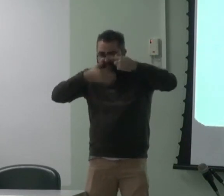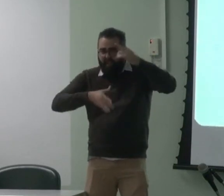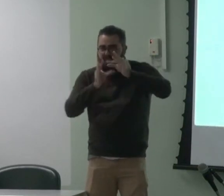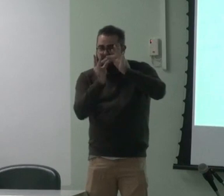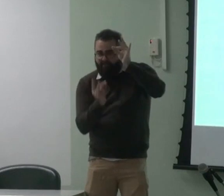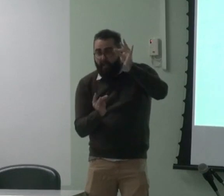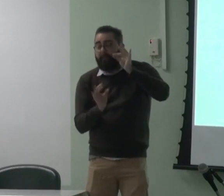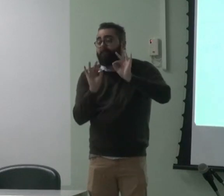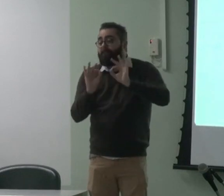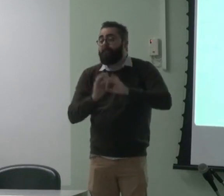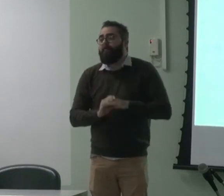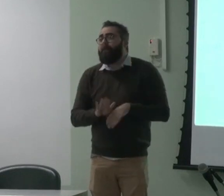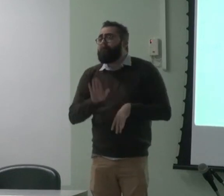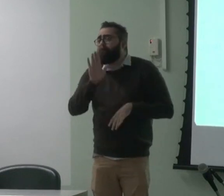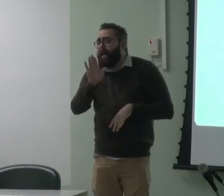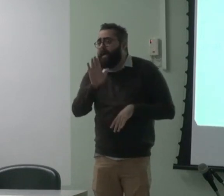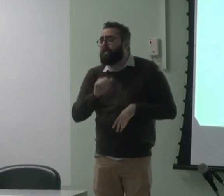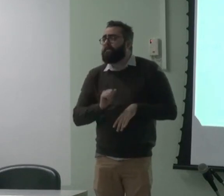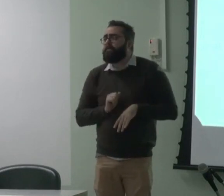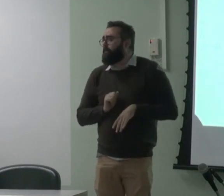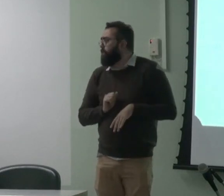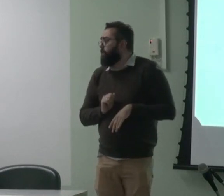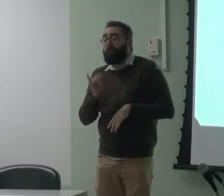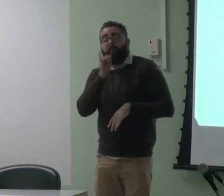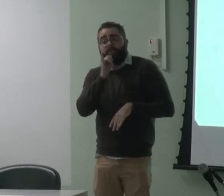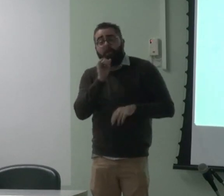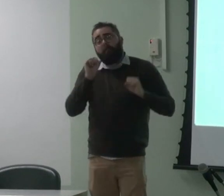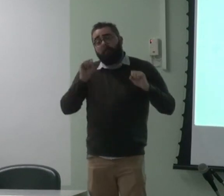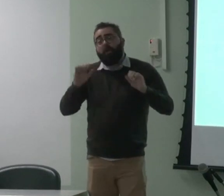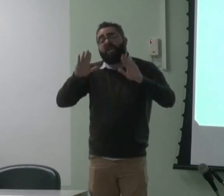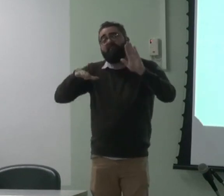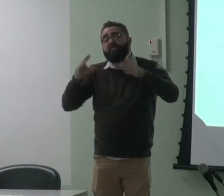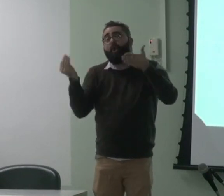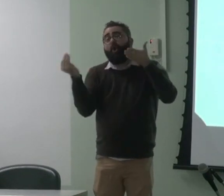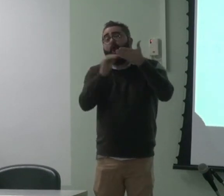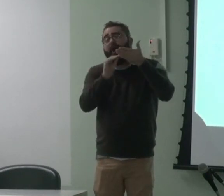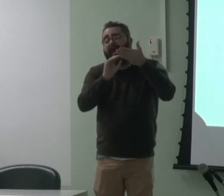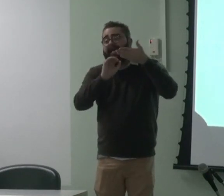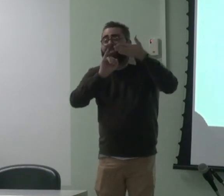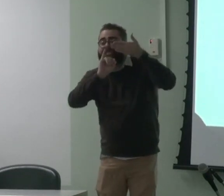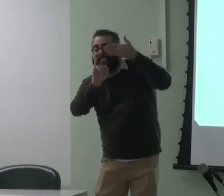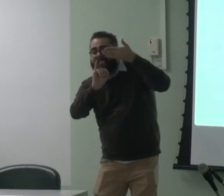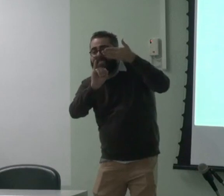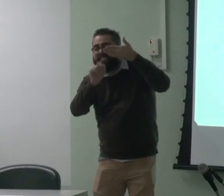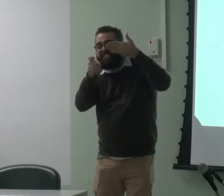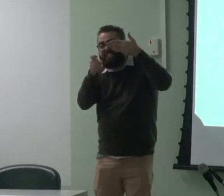introduce some indices to say that we distinguish more